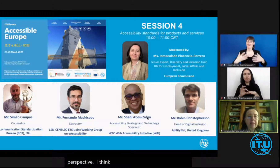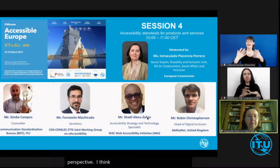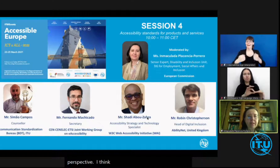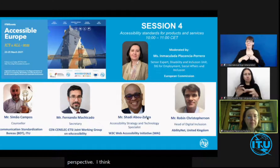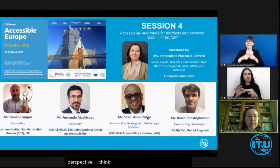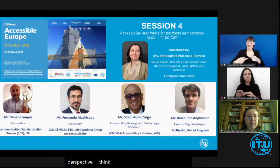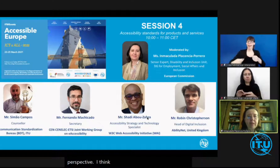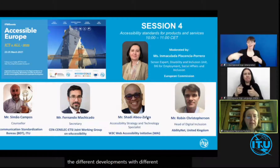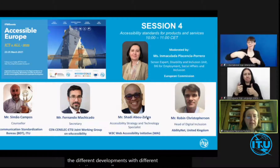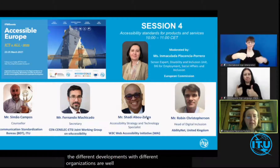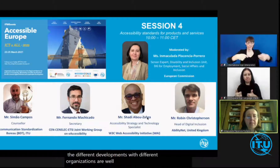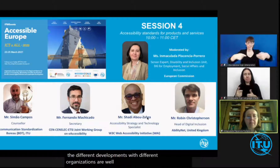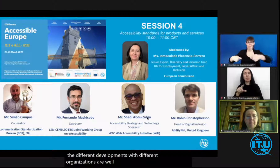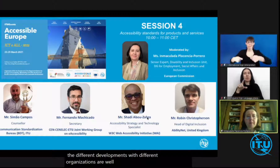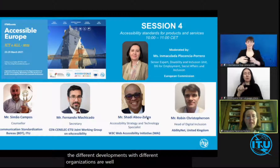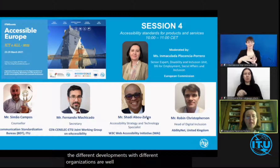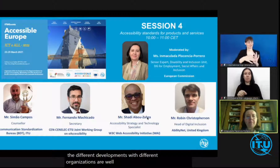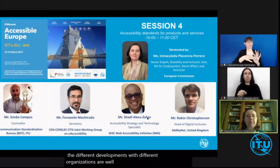are really